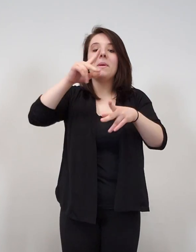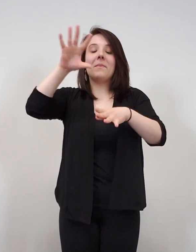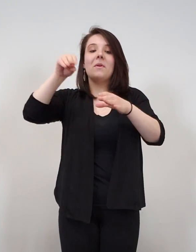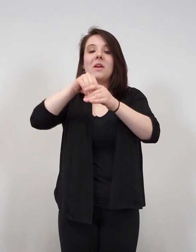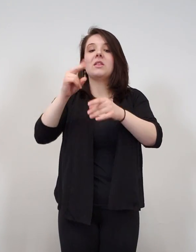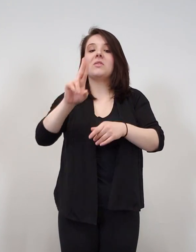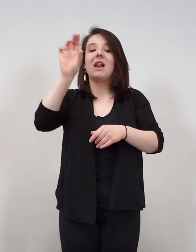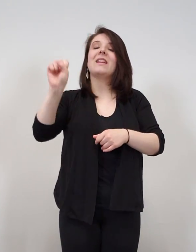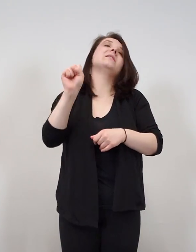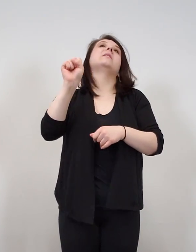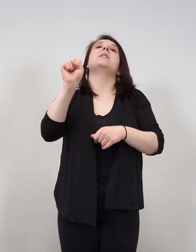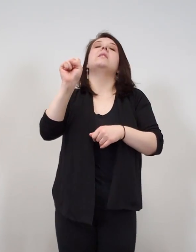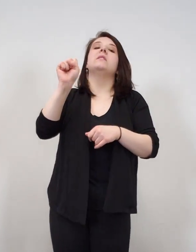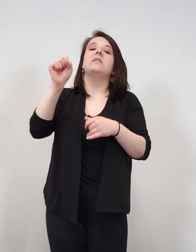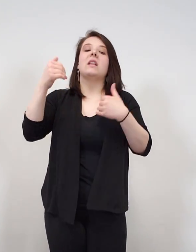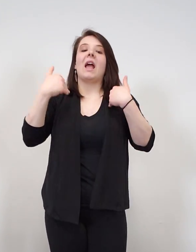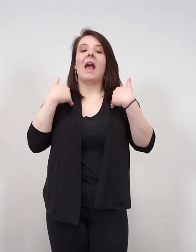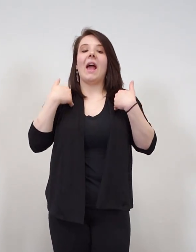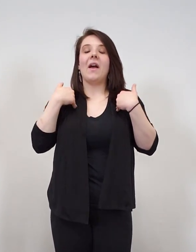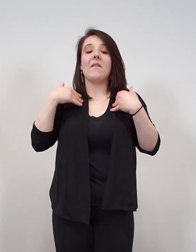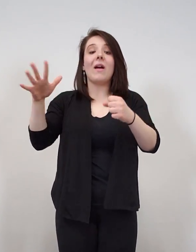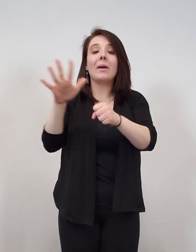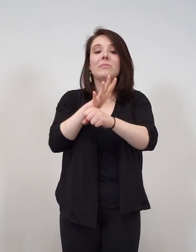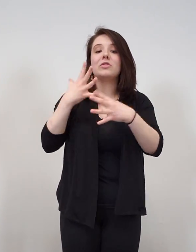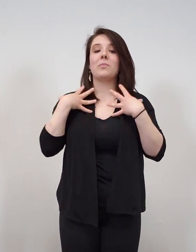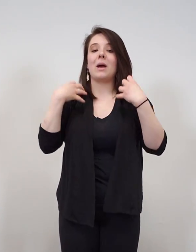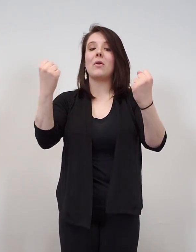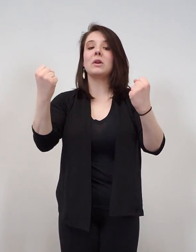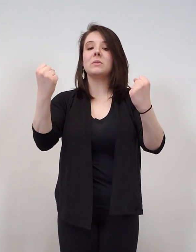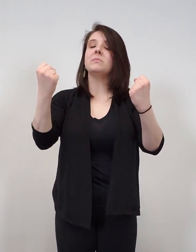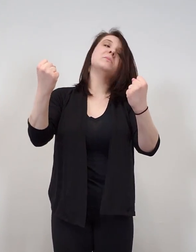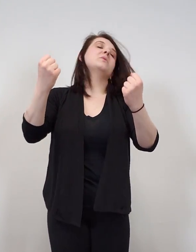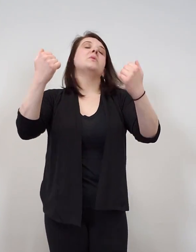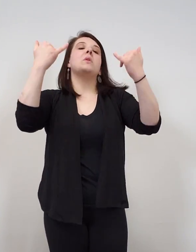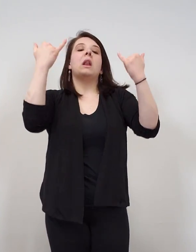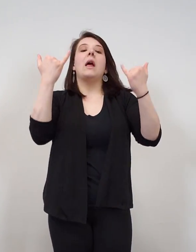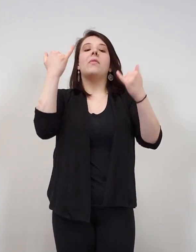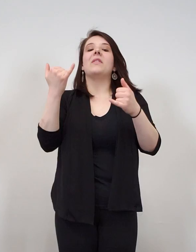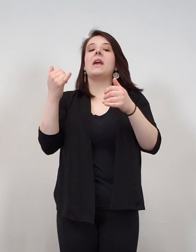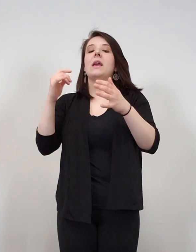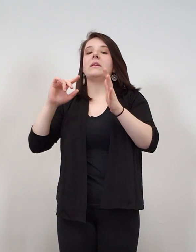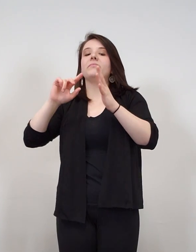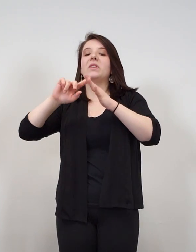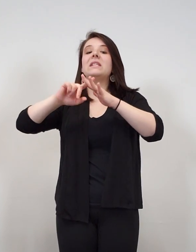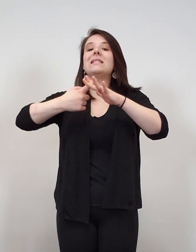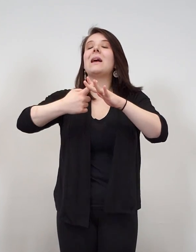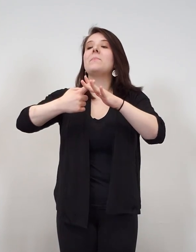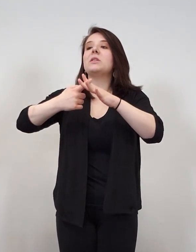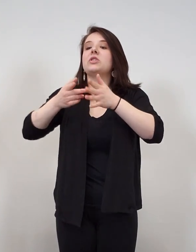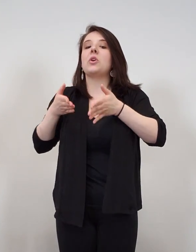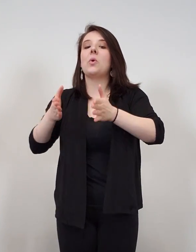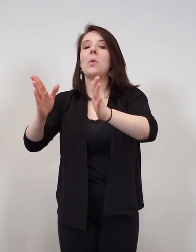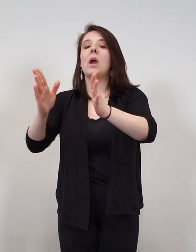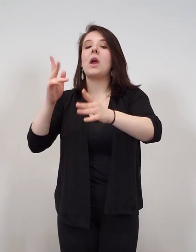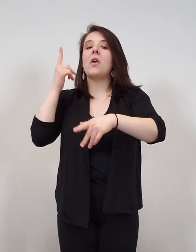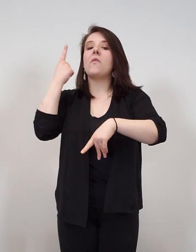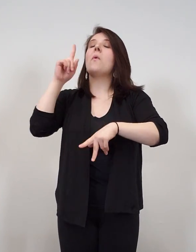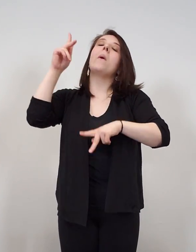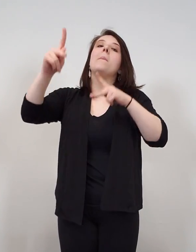established a way for everyone to have a say, and they did that through voting. So now you can go to the polls,